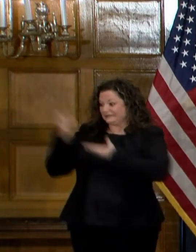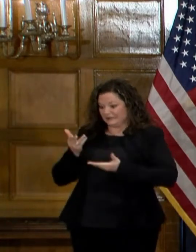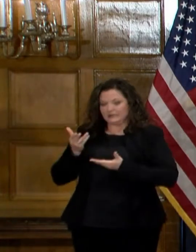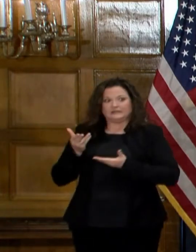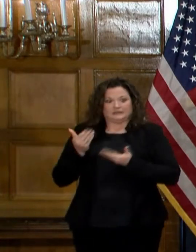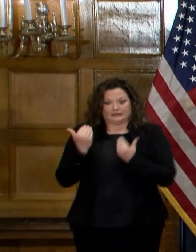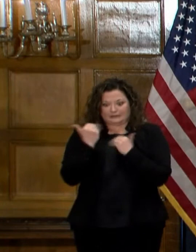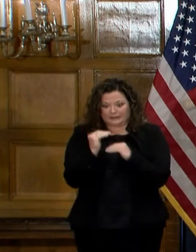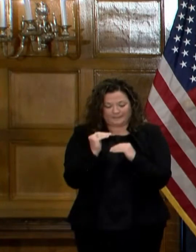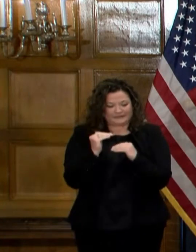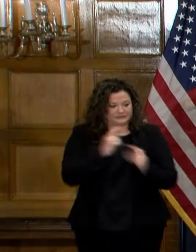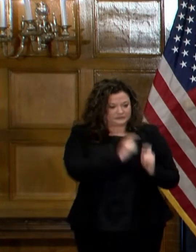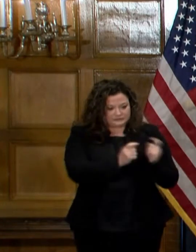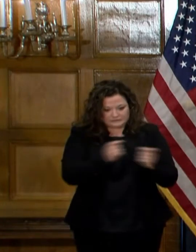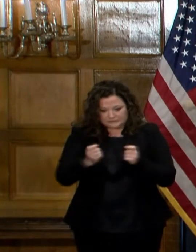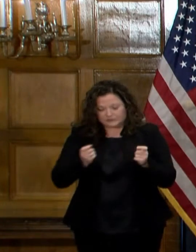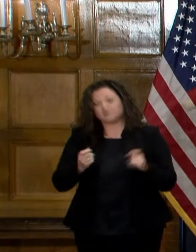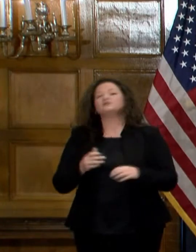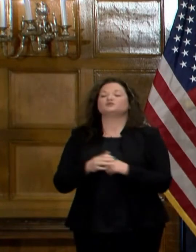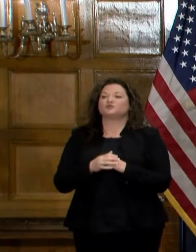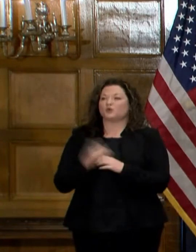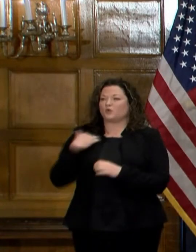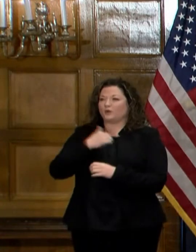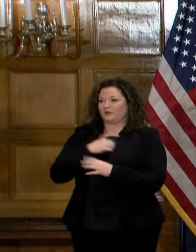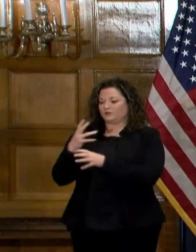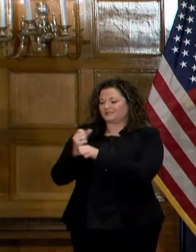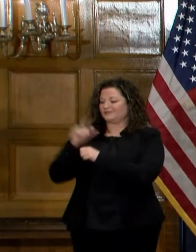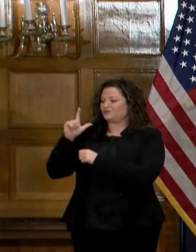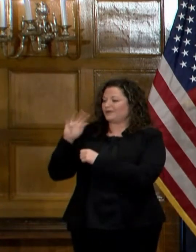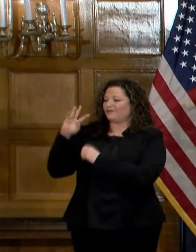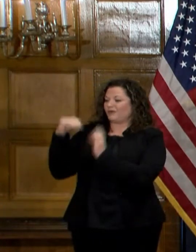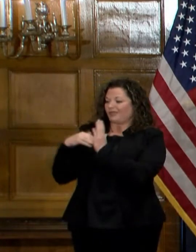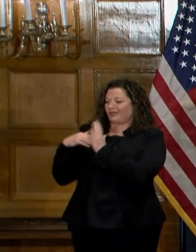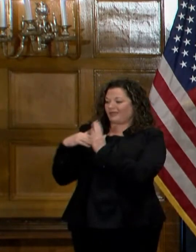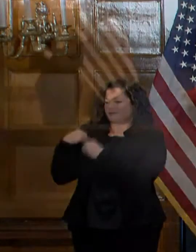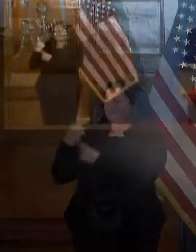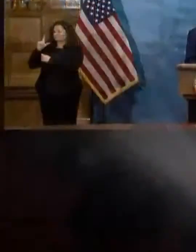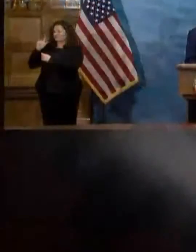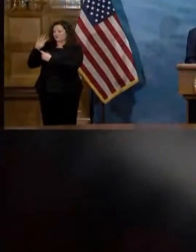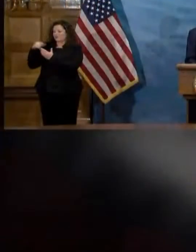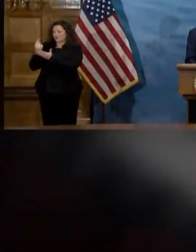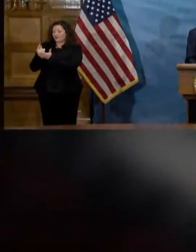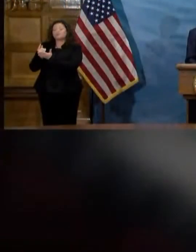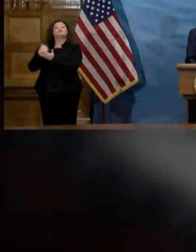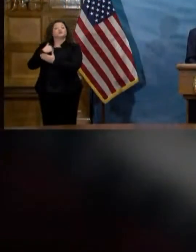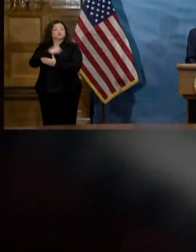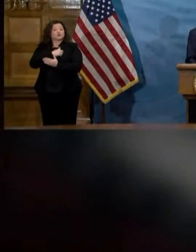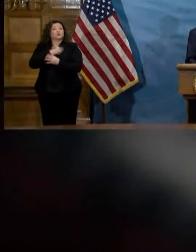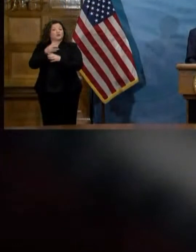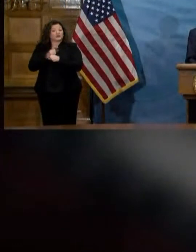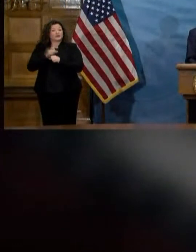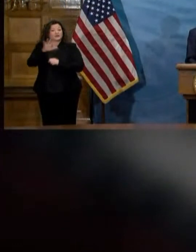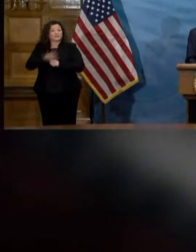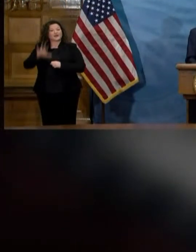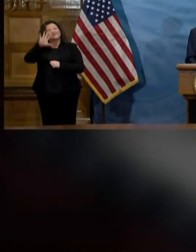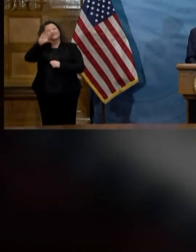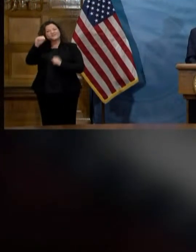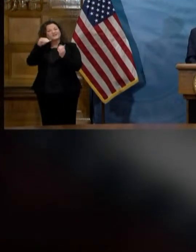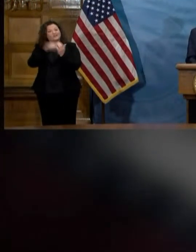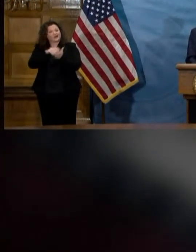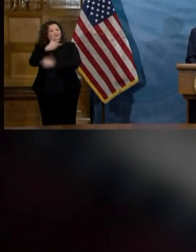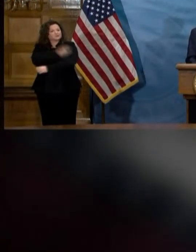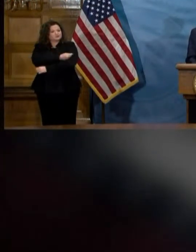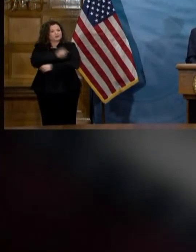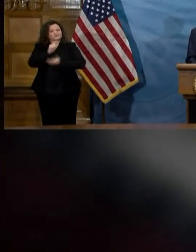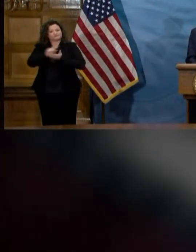see, 24,000 was received in the last 24 hours. We've been getting about 50,000 doses a week. I expect